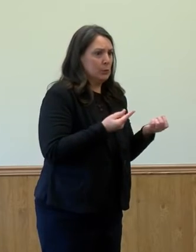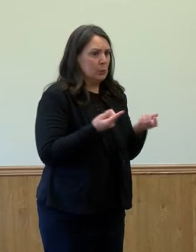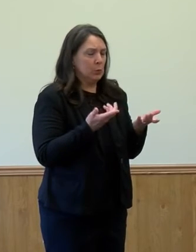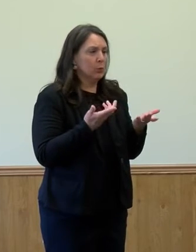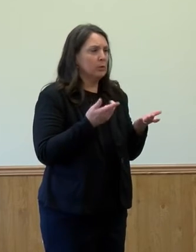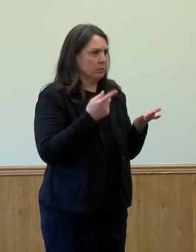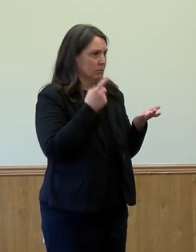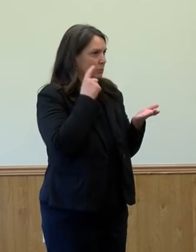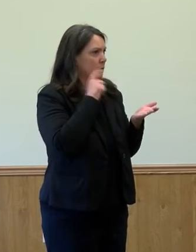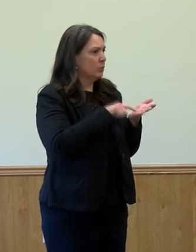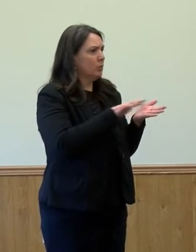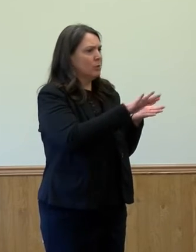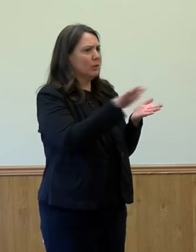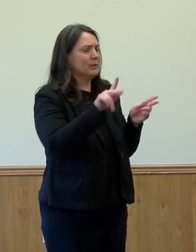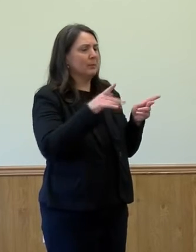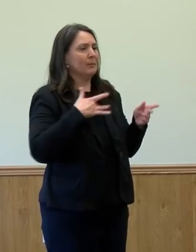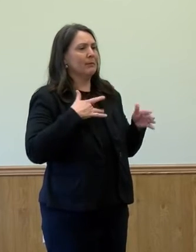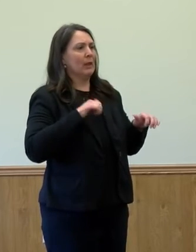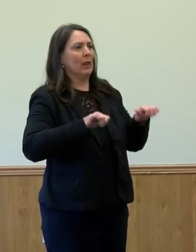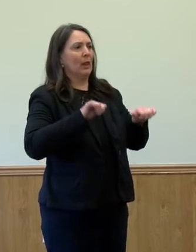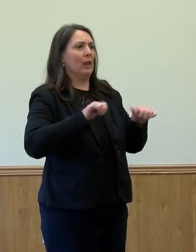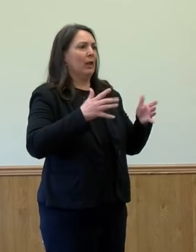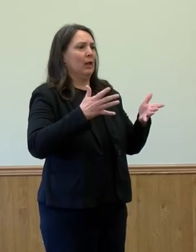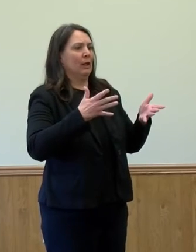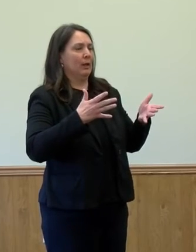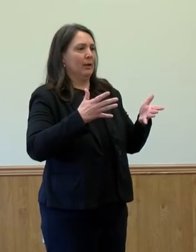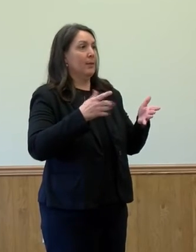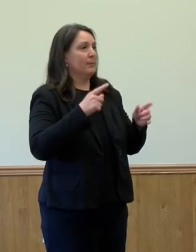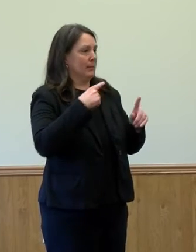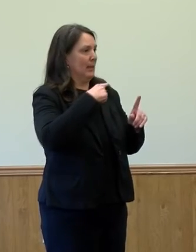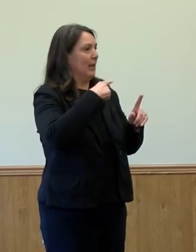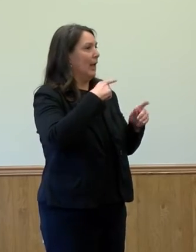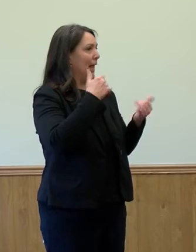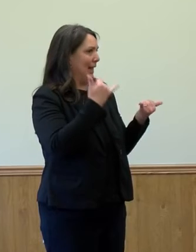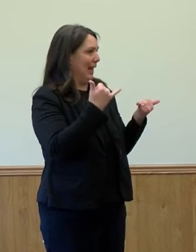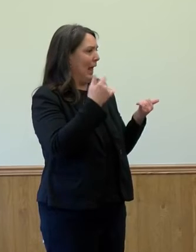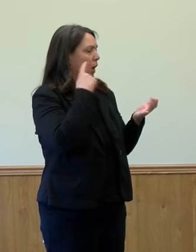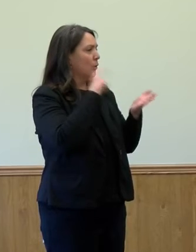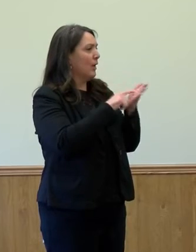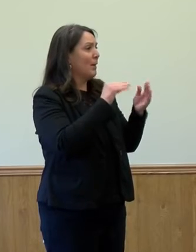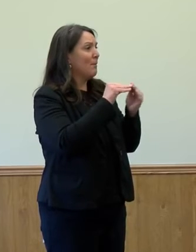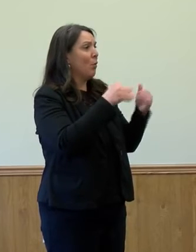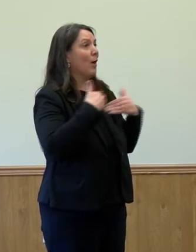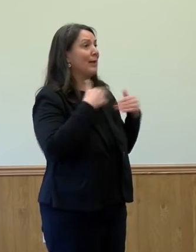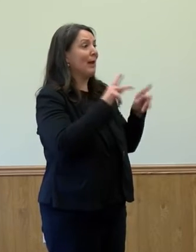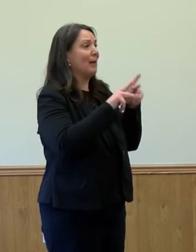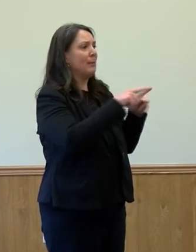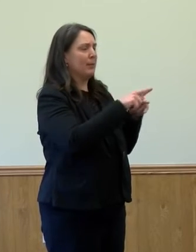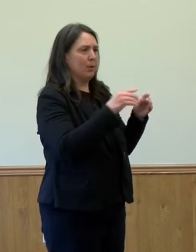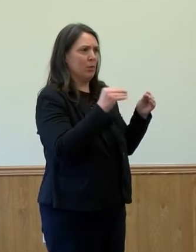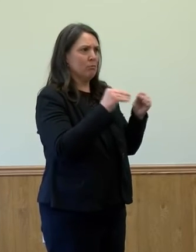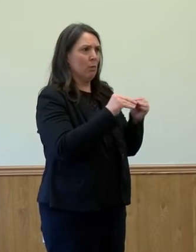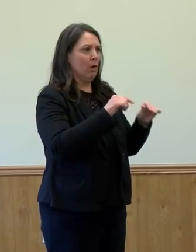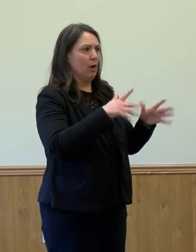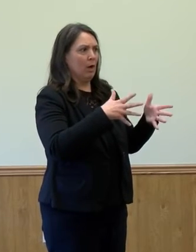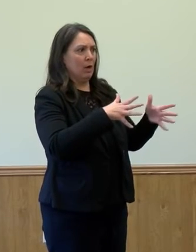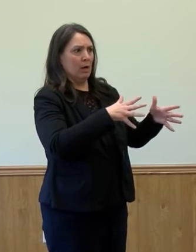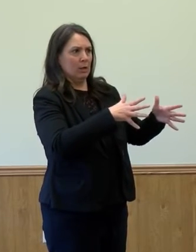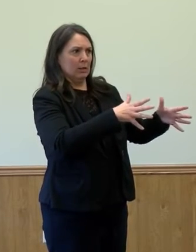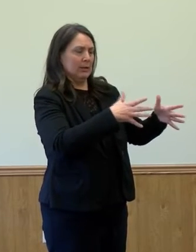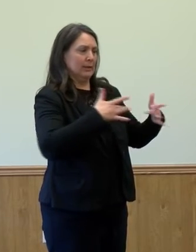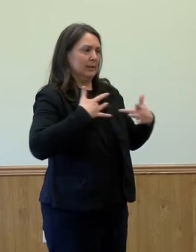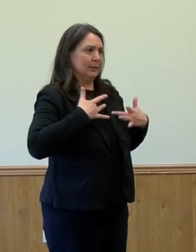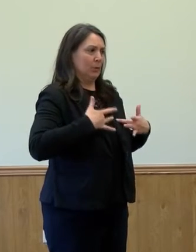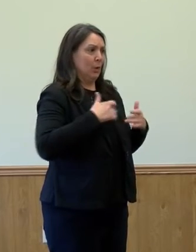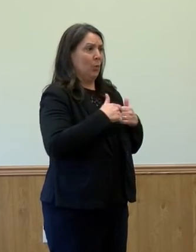and we find even more so with our youth than usual. I mean, we're experiencing tremendous increases in anxiety and